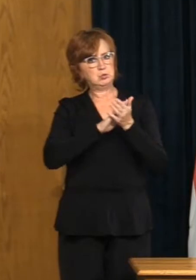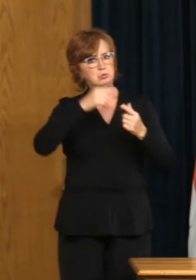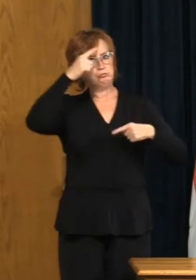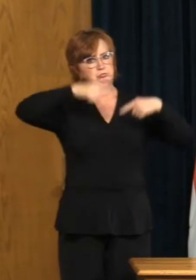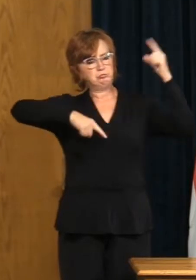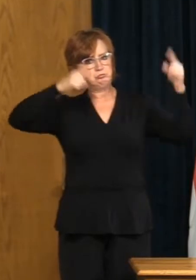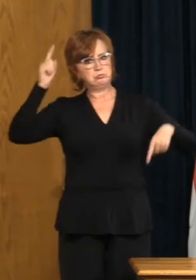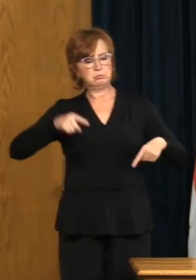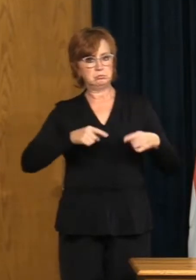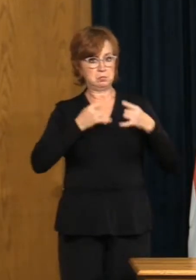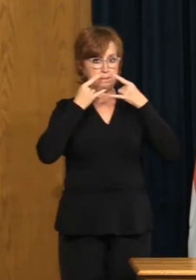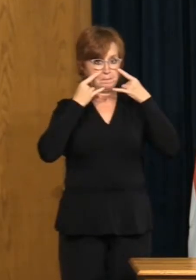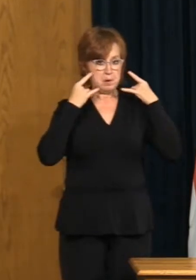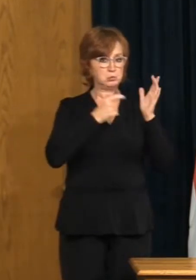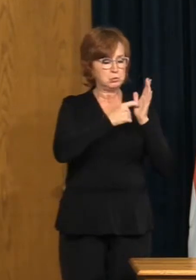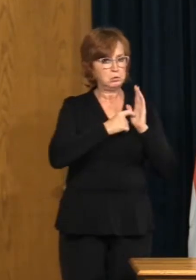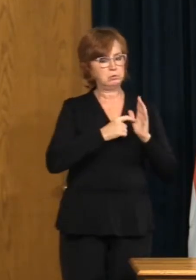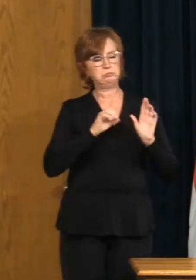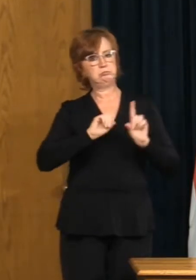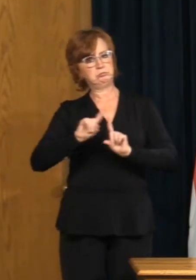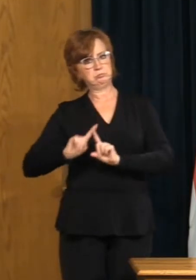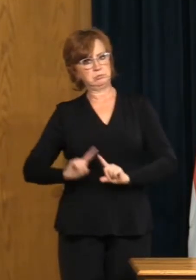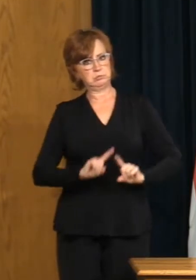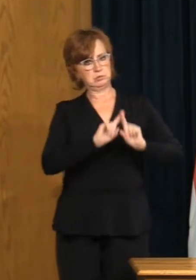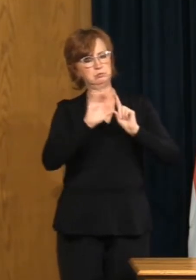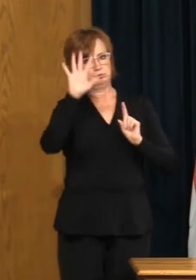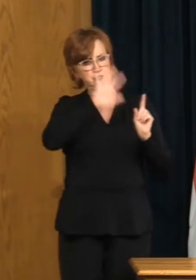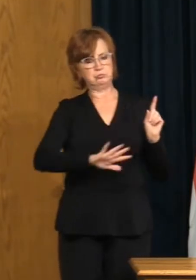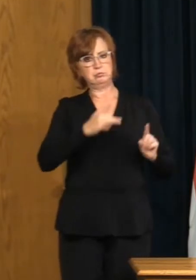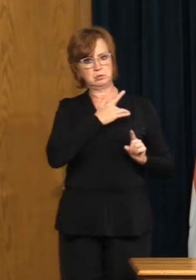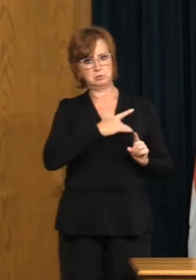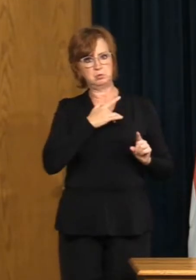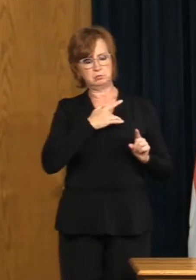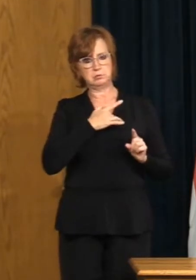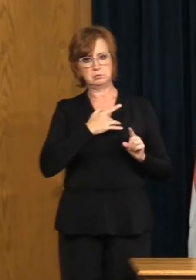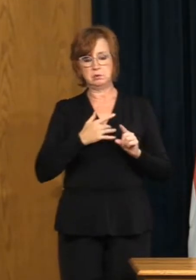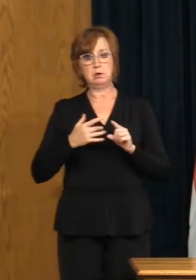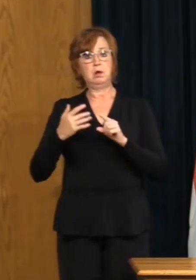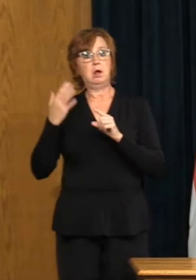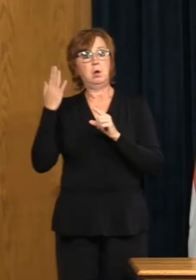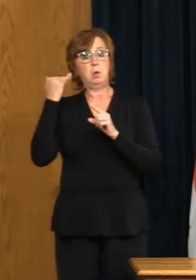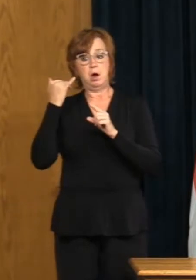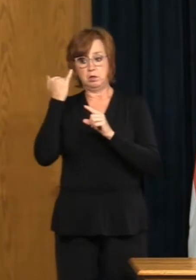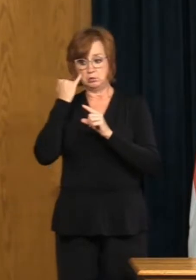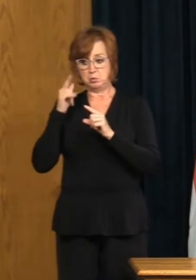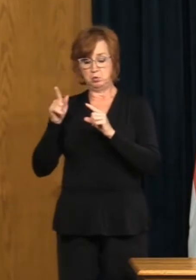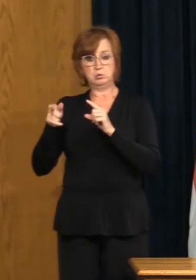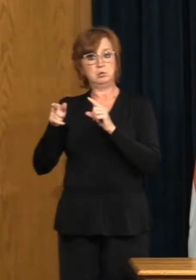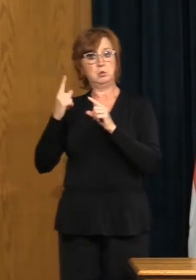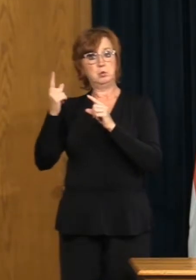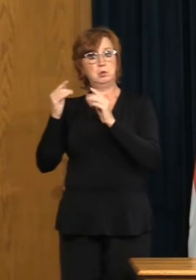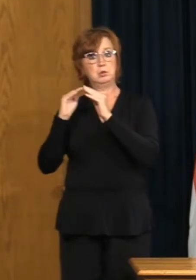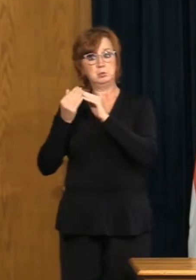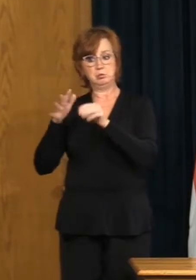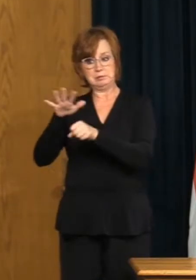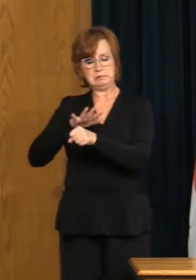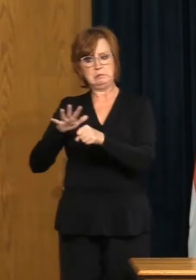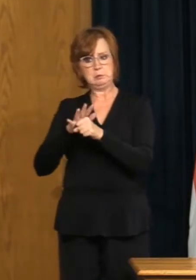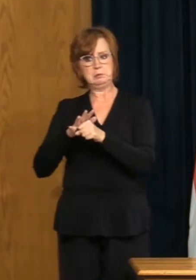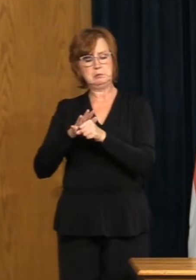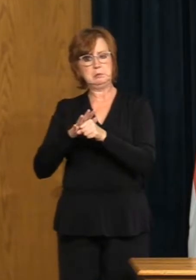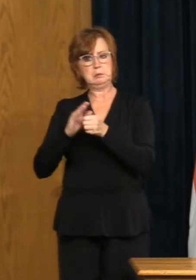that again is guided by local community transmission, and if there were to be cases or clusters within the school setting.